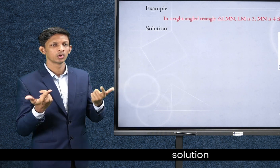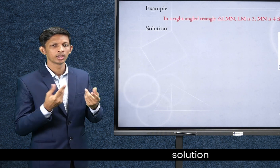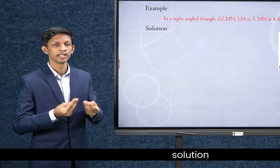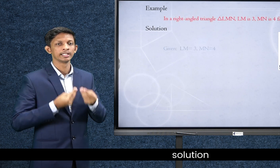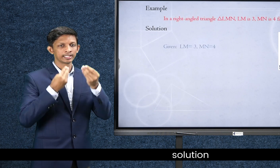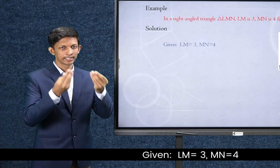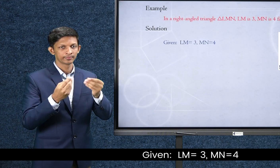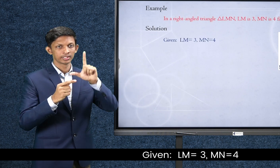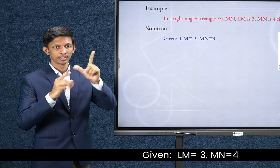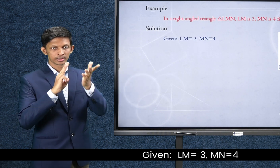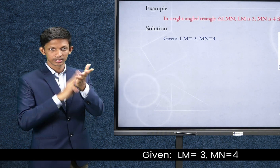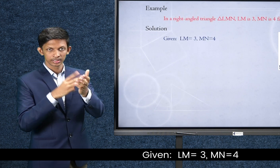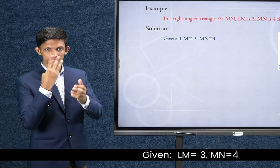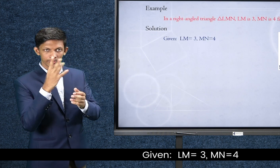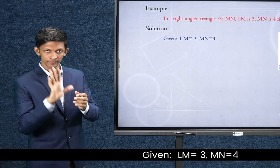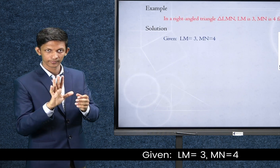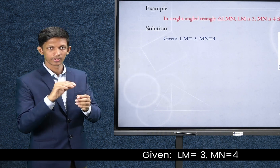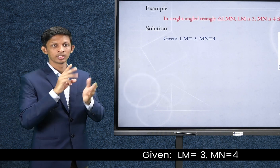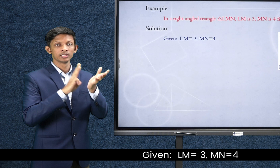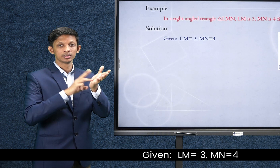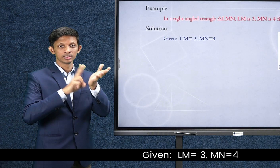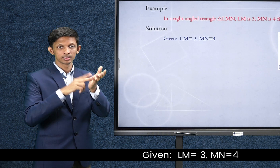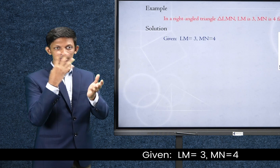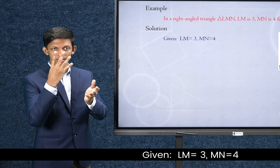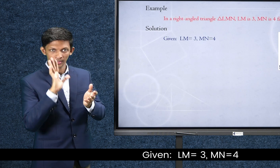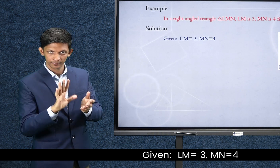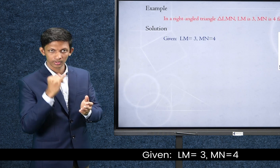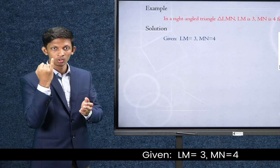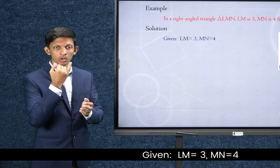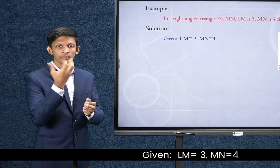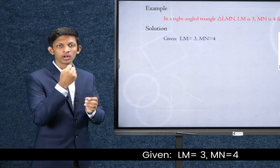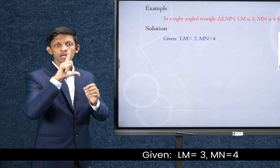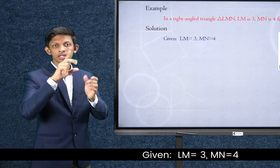Solution. Given LM is equal to 3, MN is equal to 4.